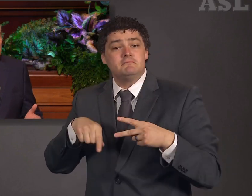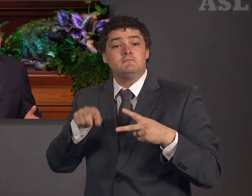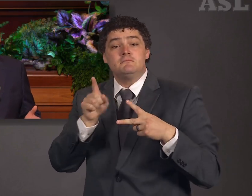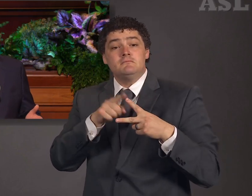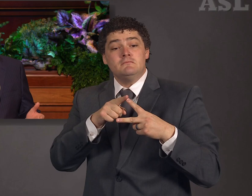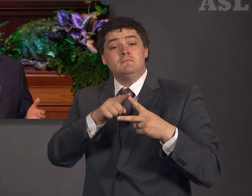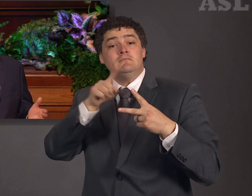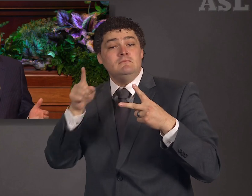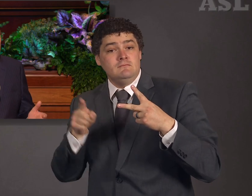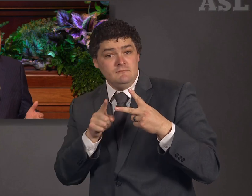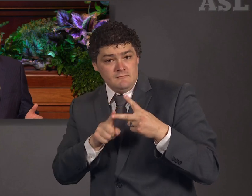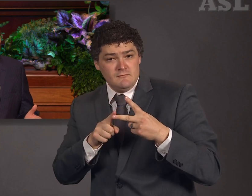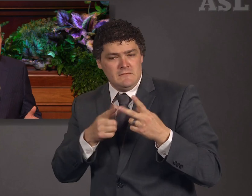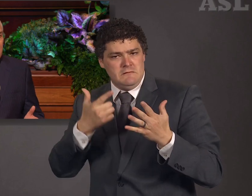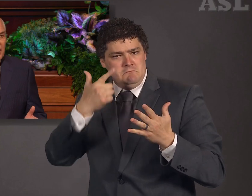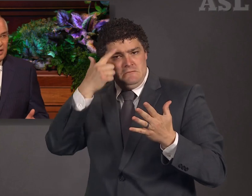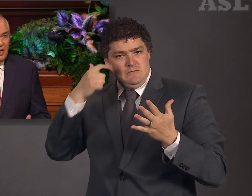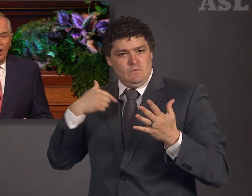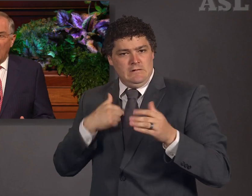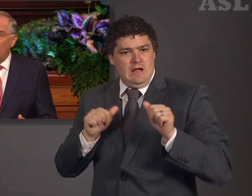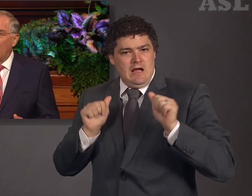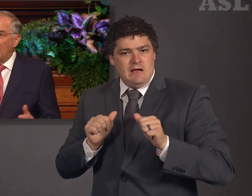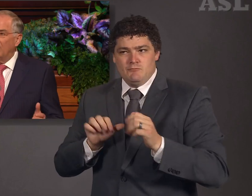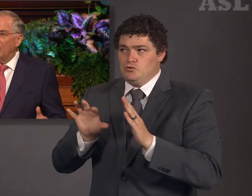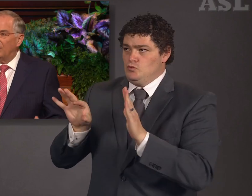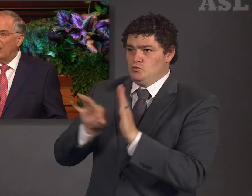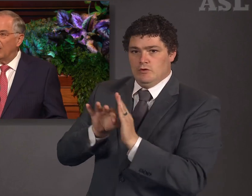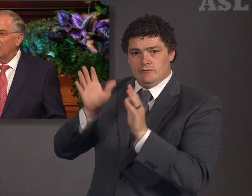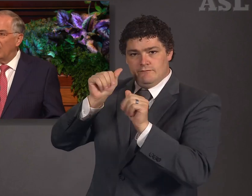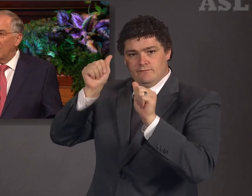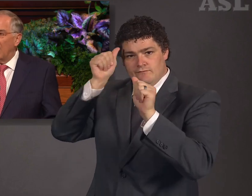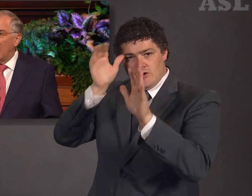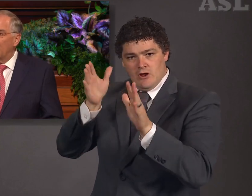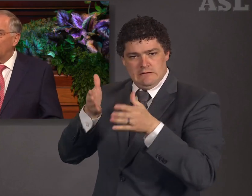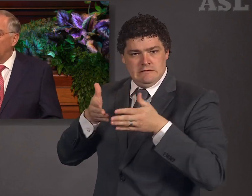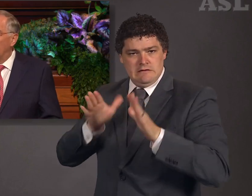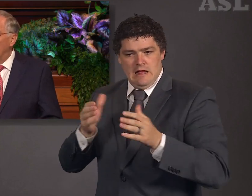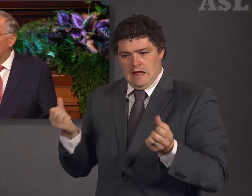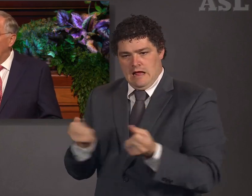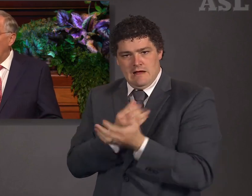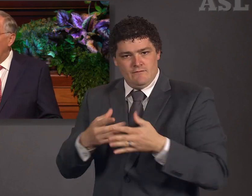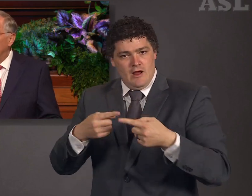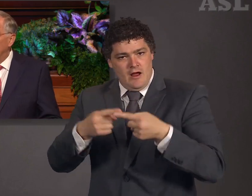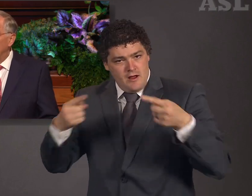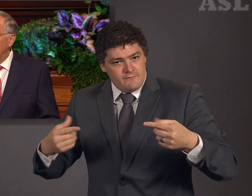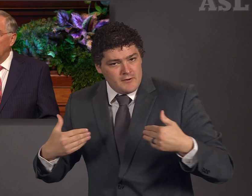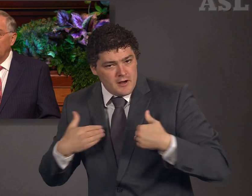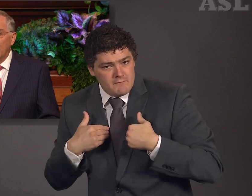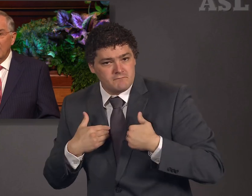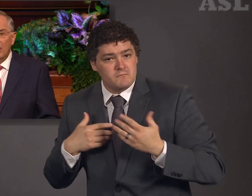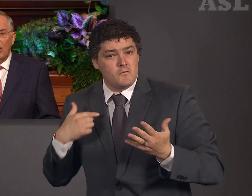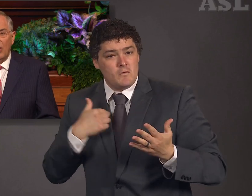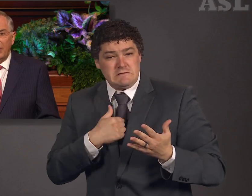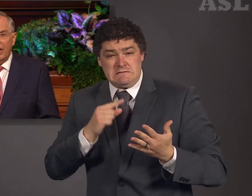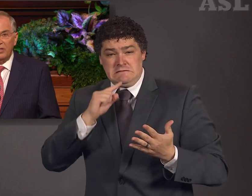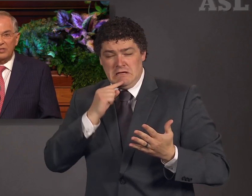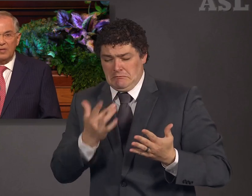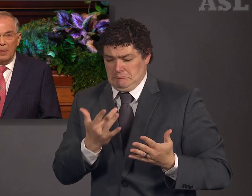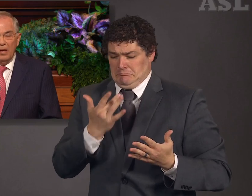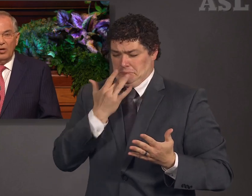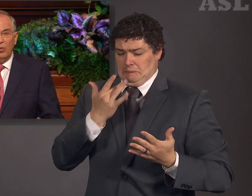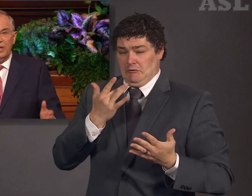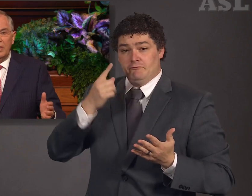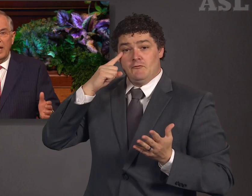Second, with this agency, our Heavenly Father allowed for opposition in all